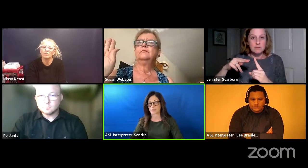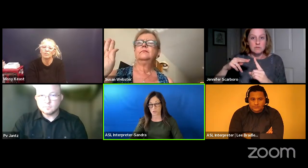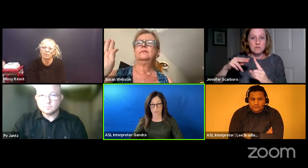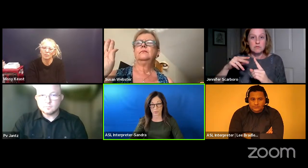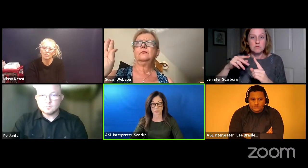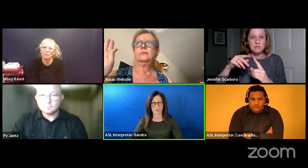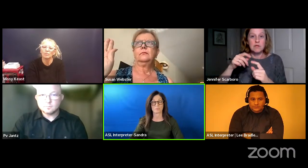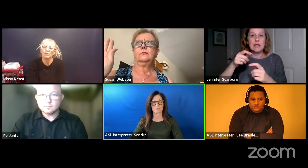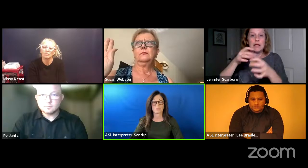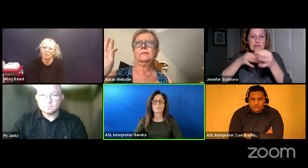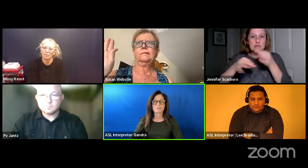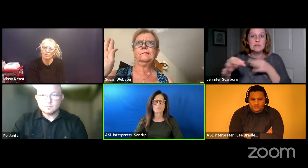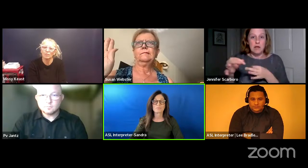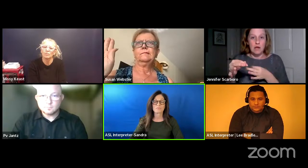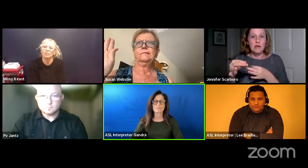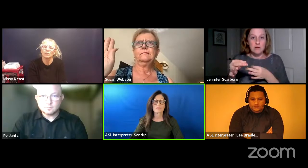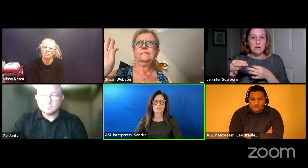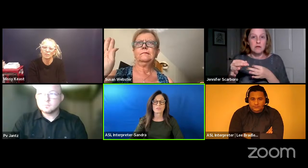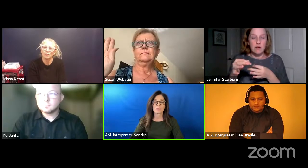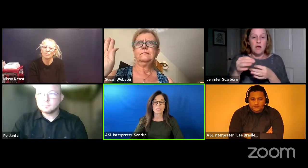type situation